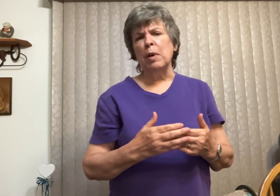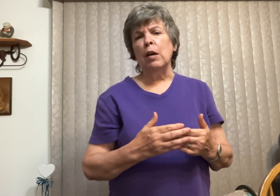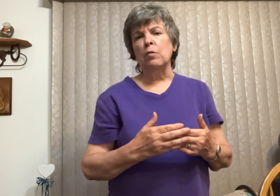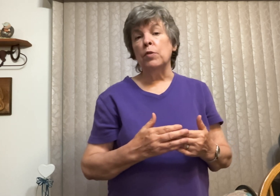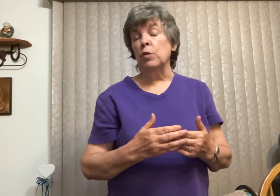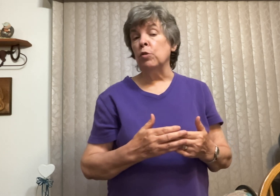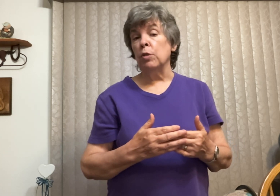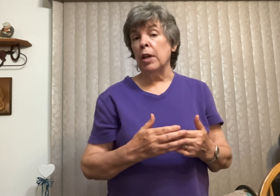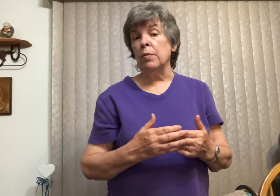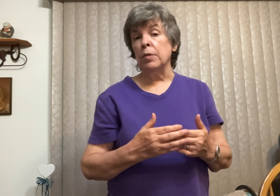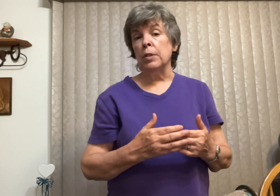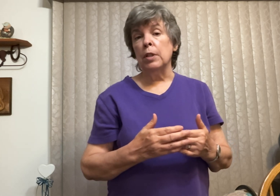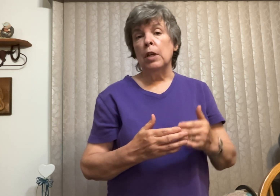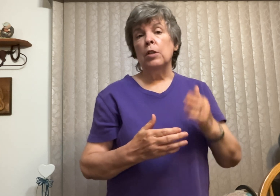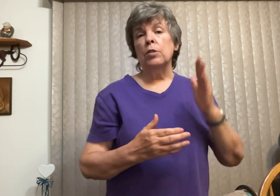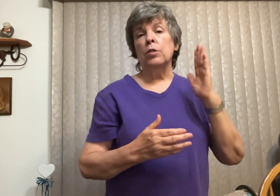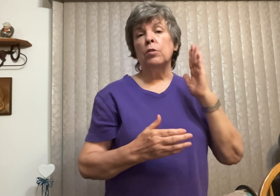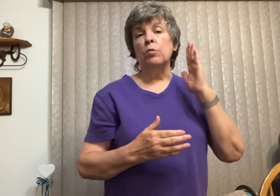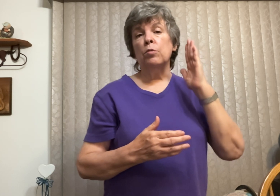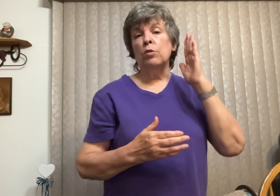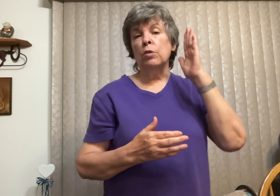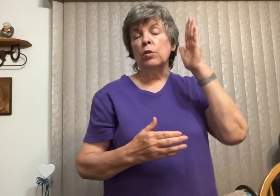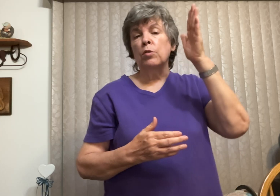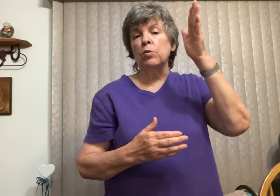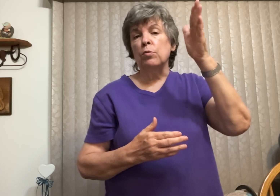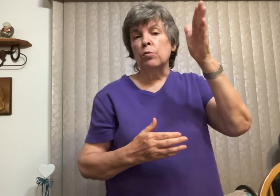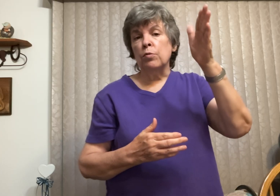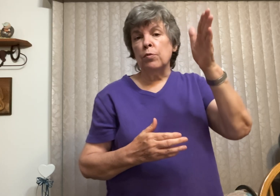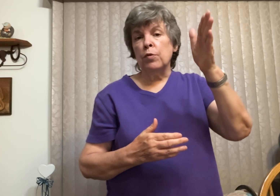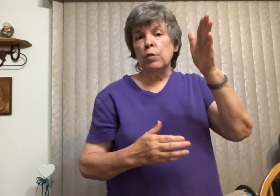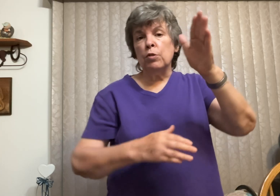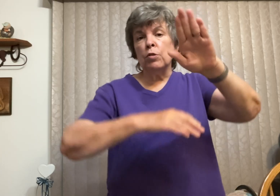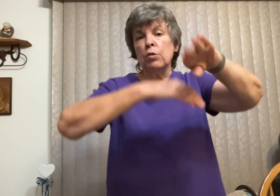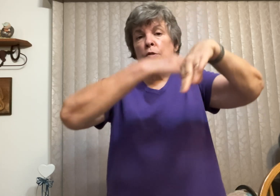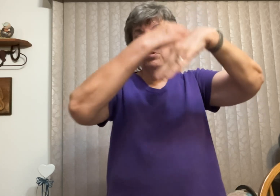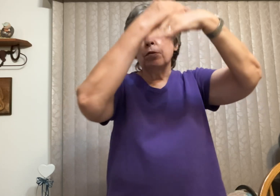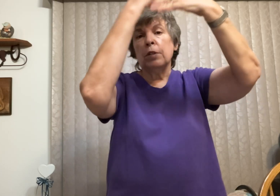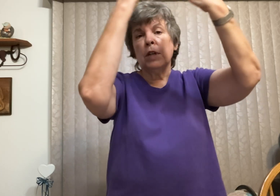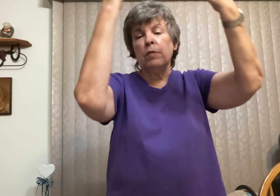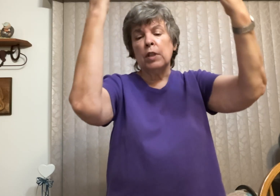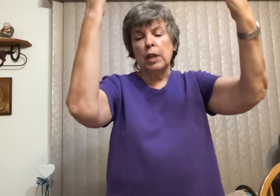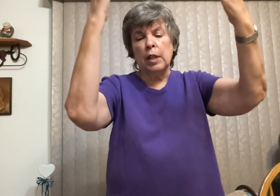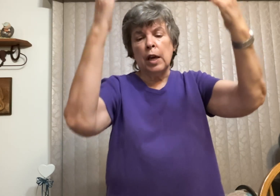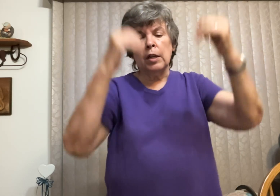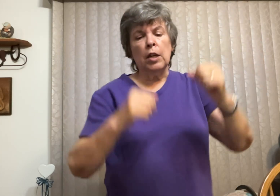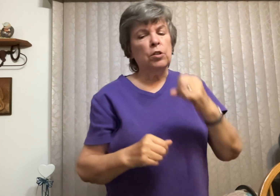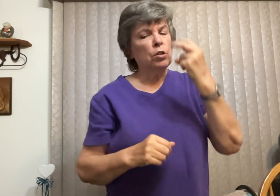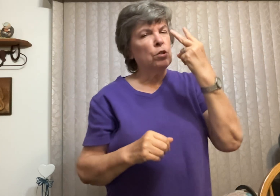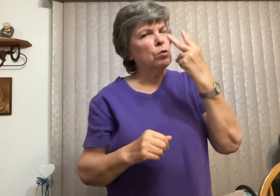about future heaven. So you can do future heaven like that. So you